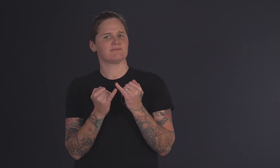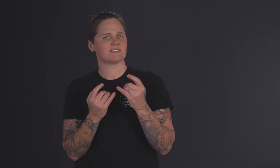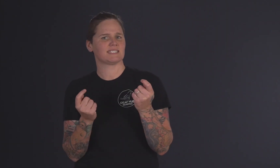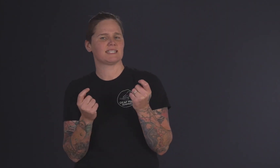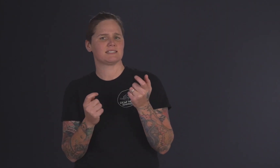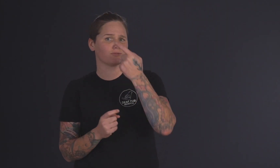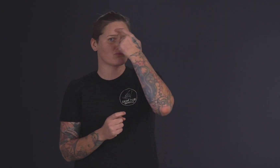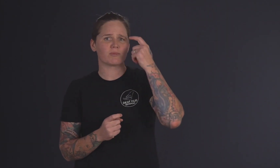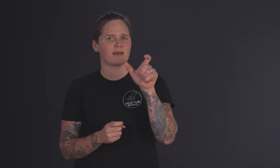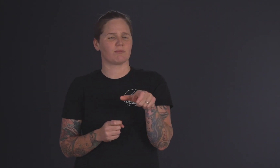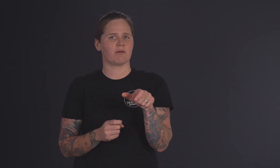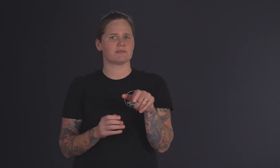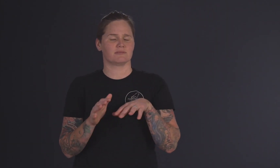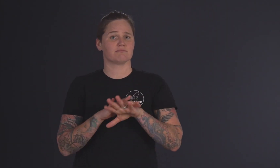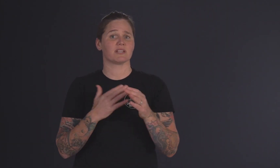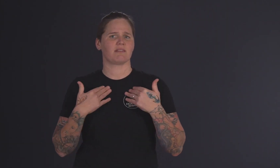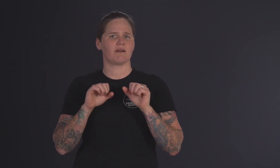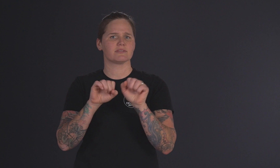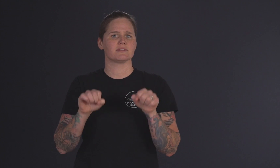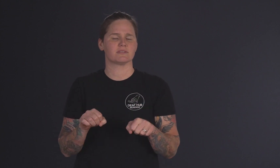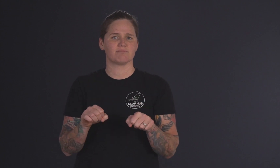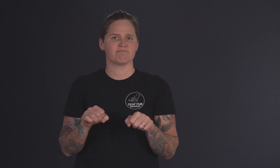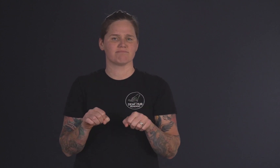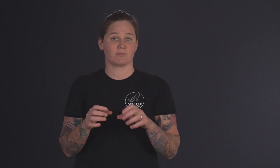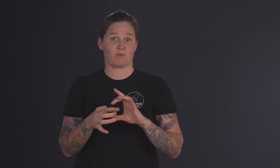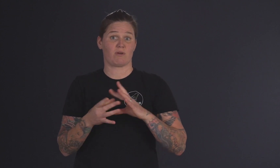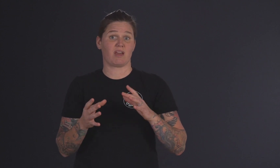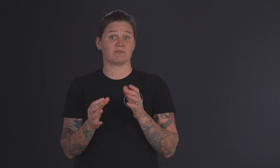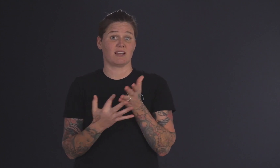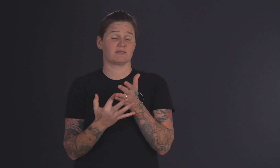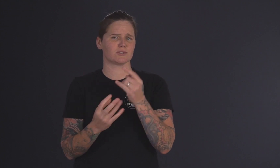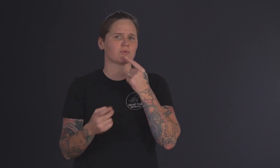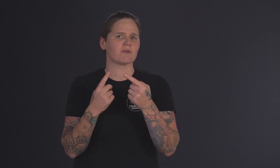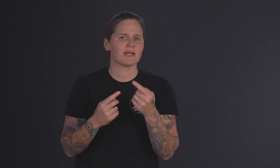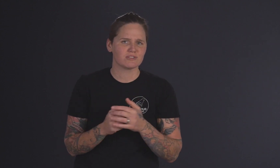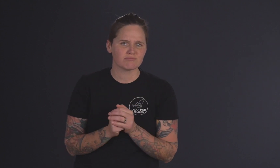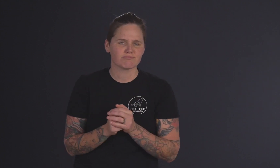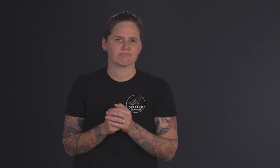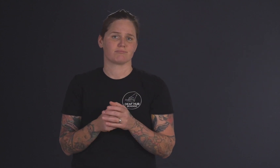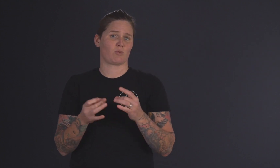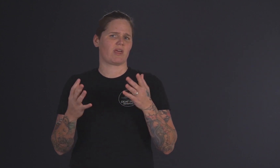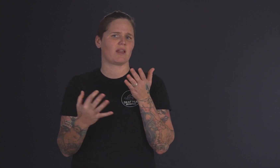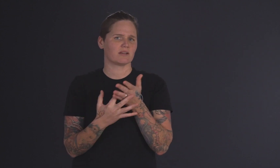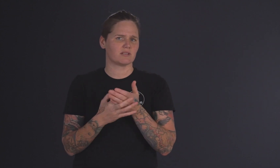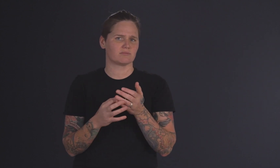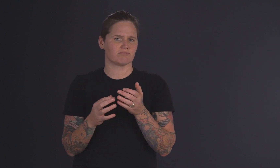As we can see, trauma can easily occur in a health setting without access to complete information. In